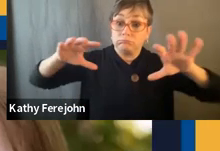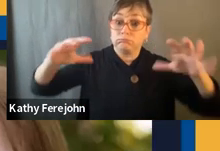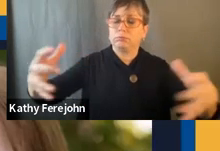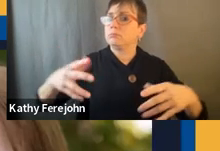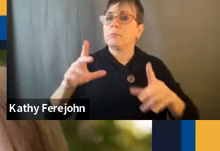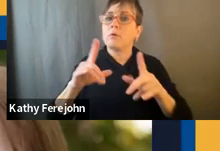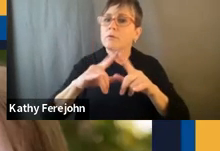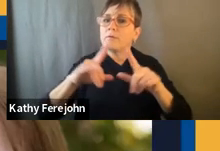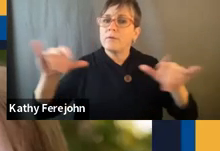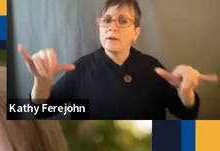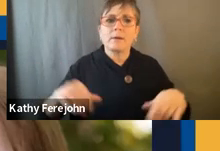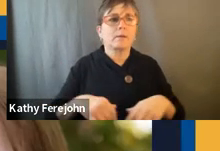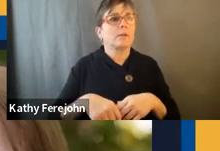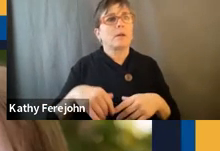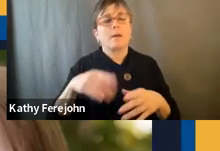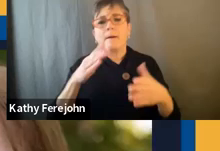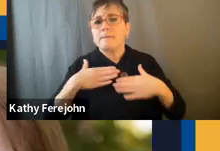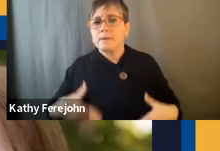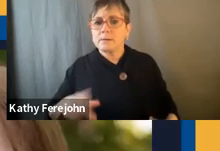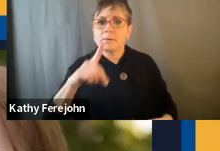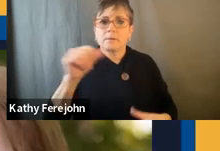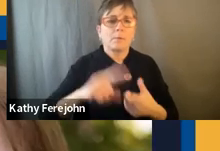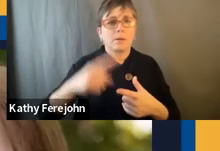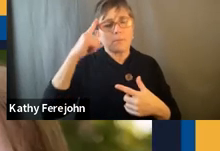developmental disabilities, we have physical disabilities, we have